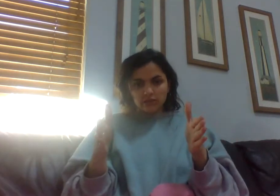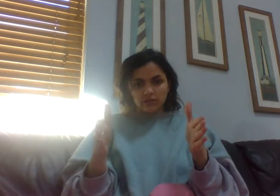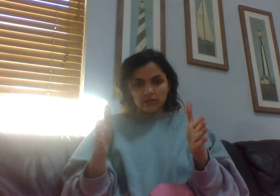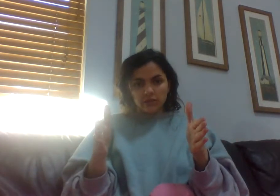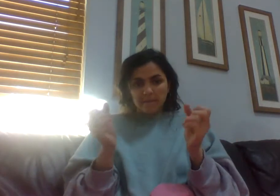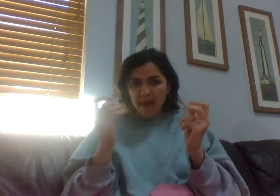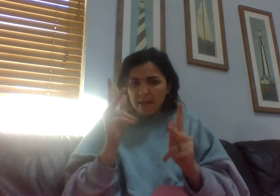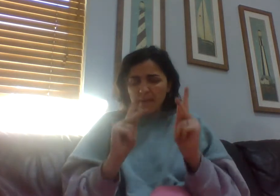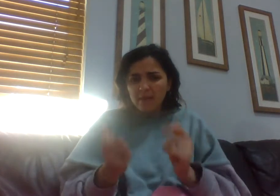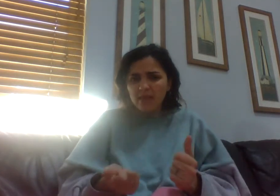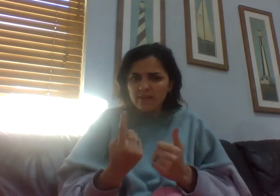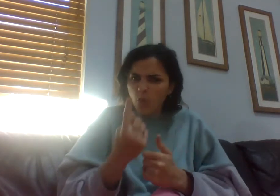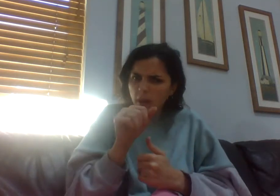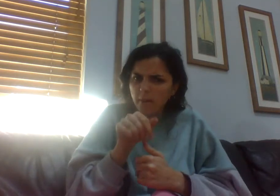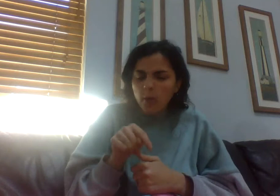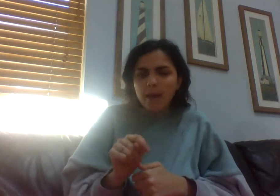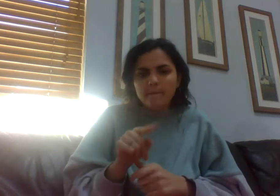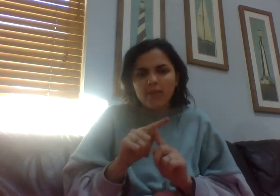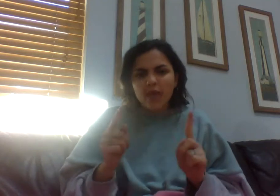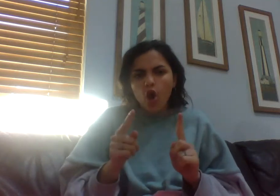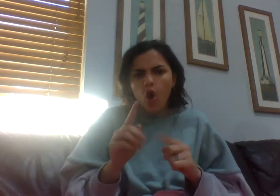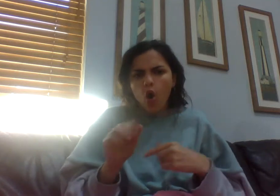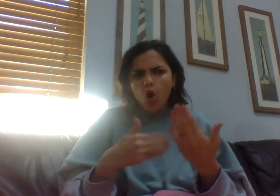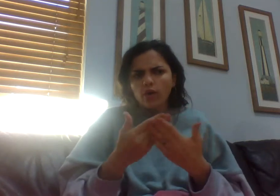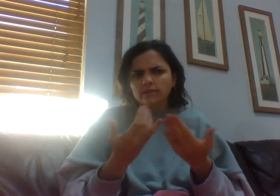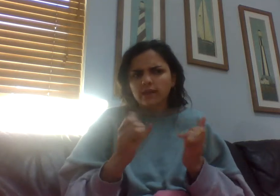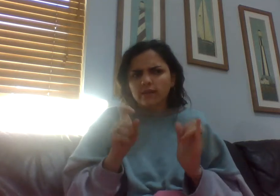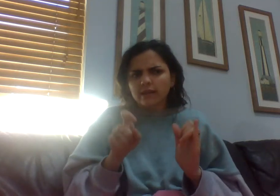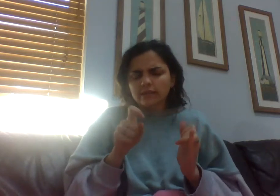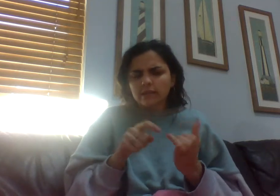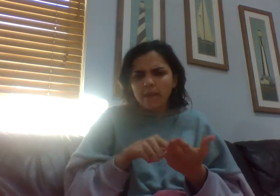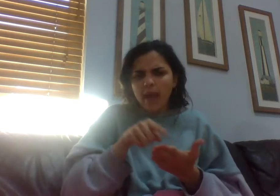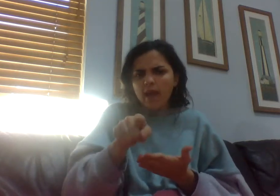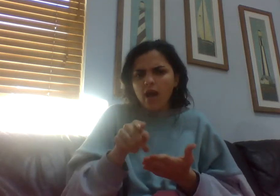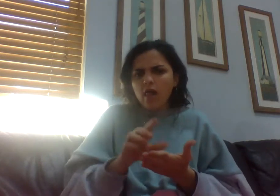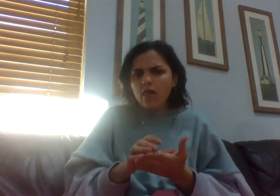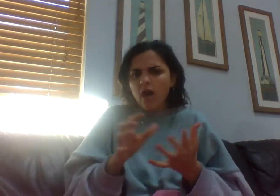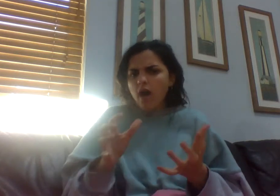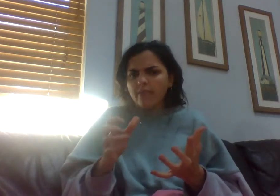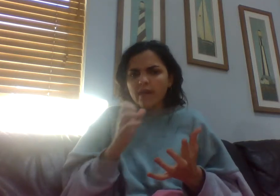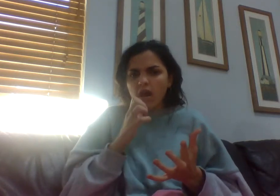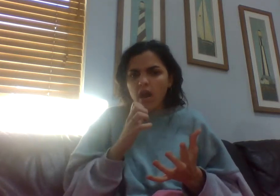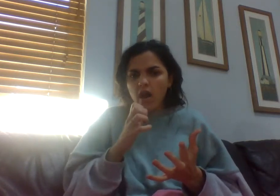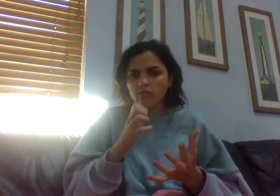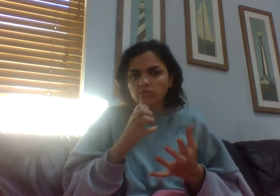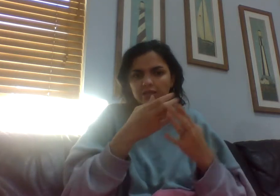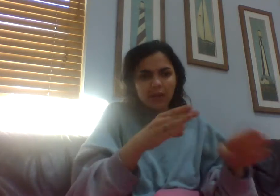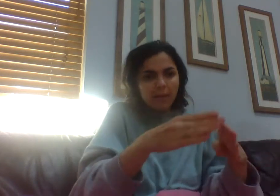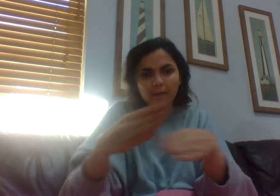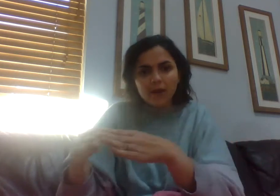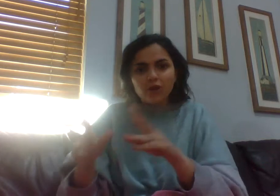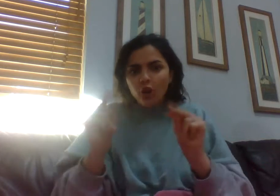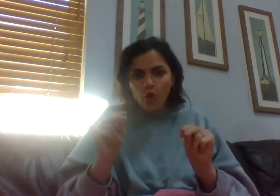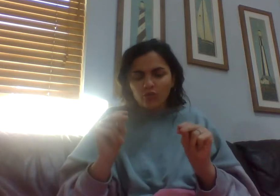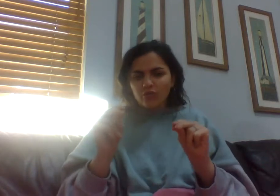So there's that level of kind of the history behind this. And then there's the artistic history that Lawrence is